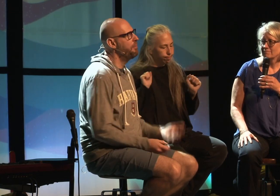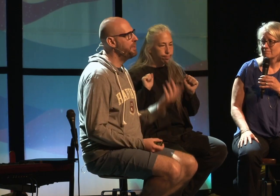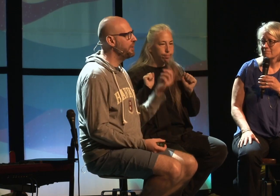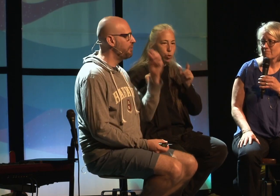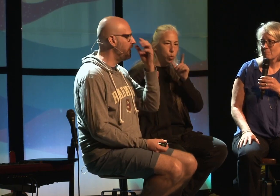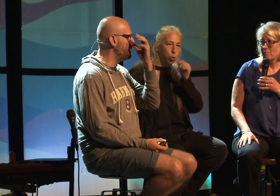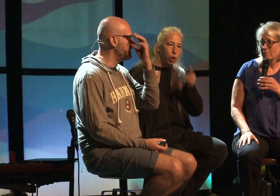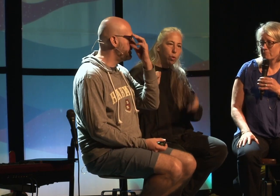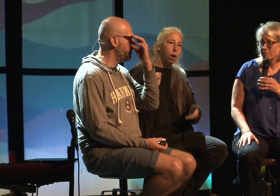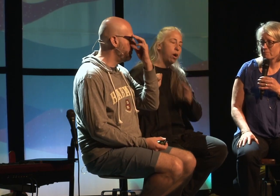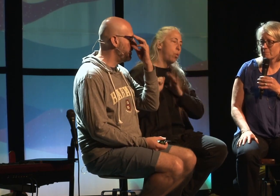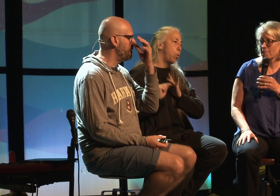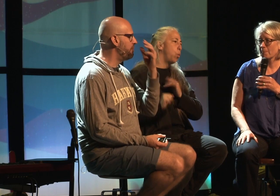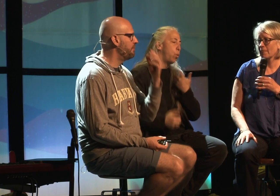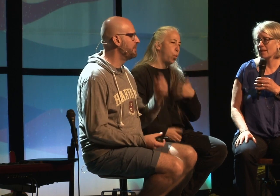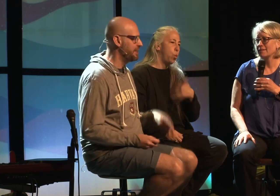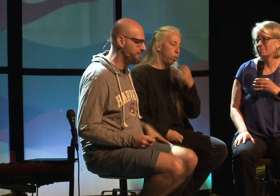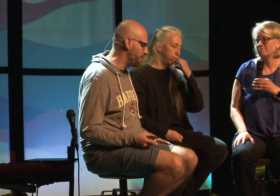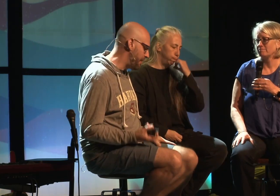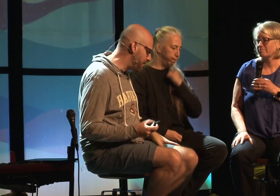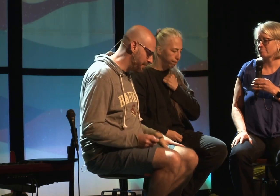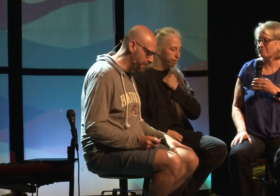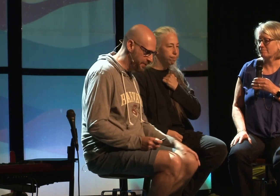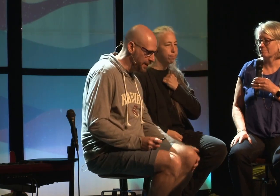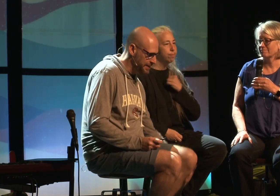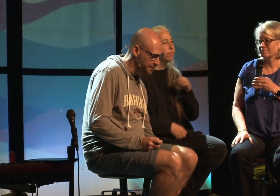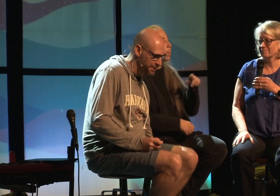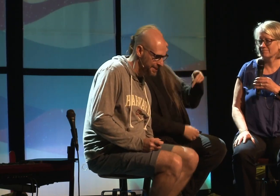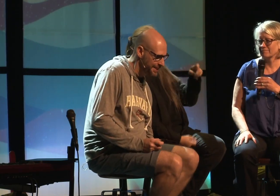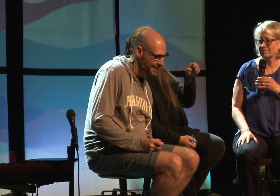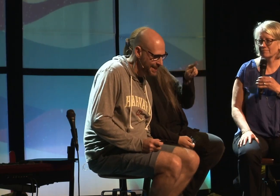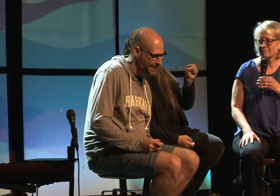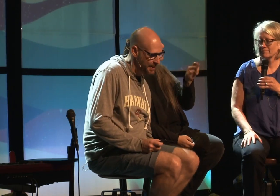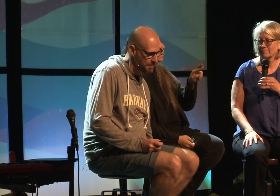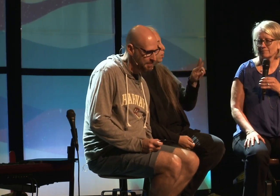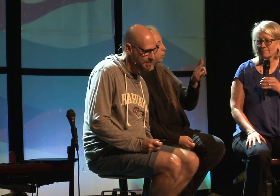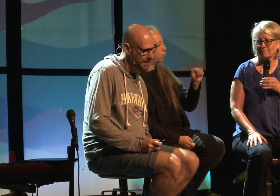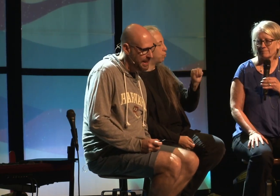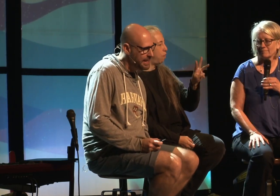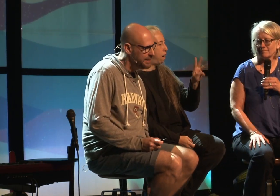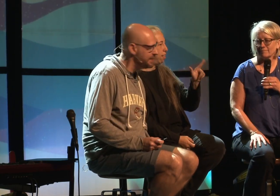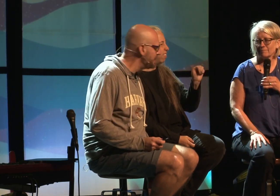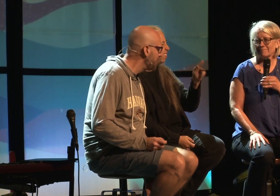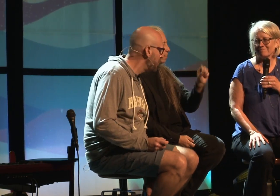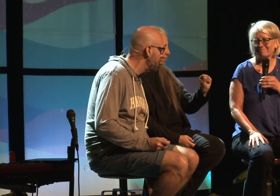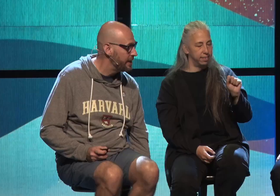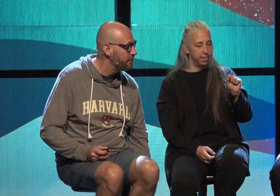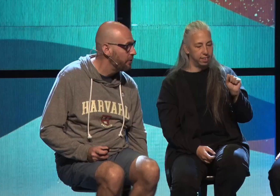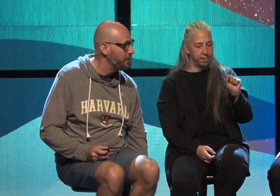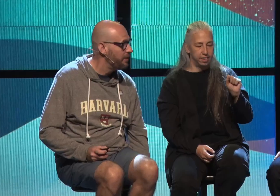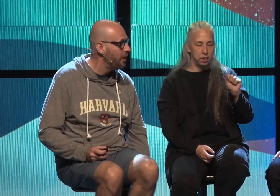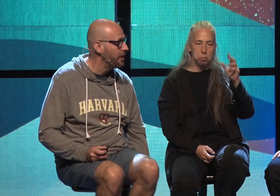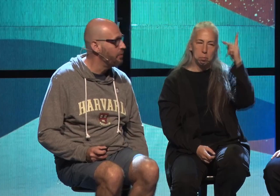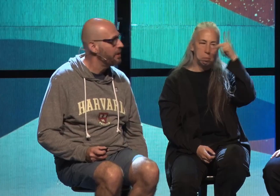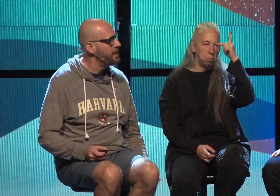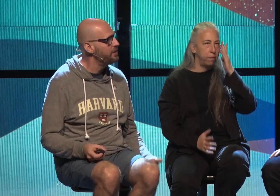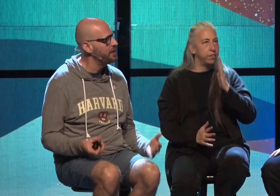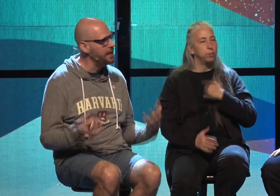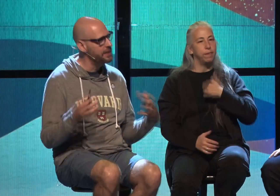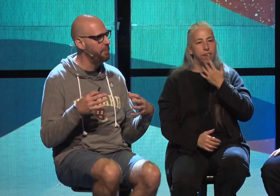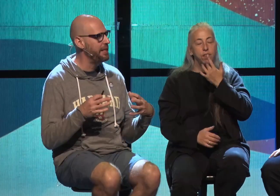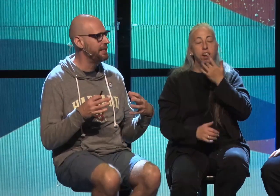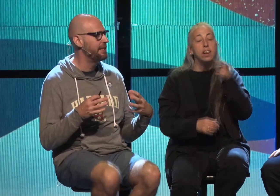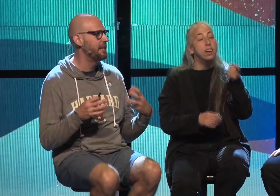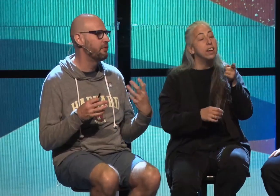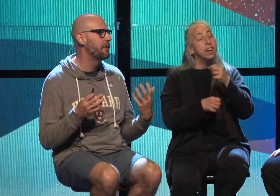good. Peter Rollins, one of just my favorite philosophers, he does this thing called transformative art, where he